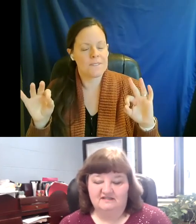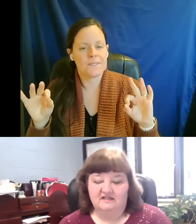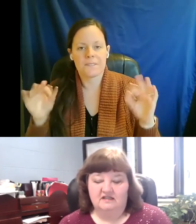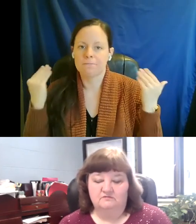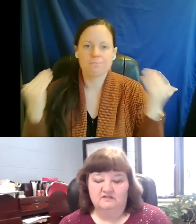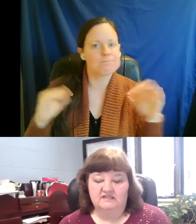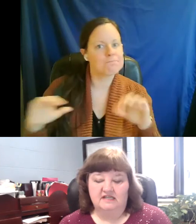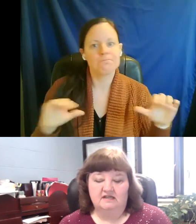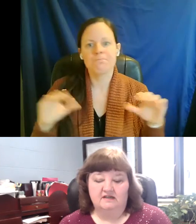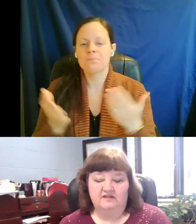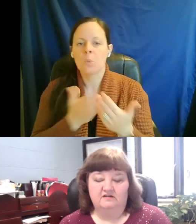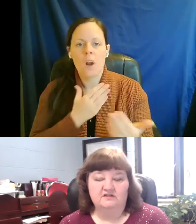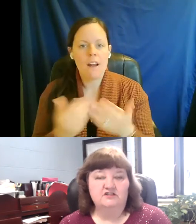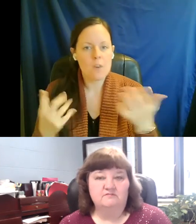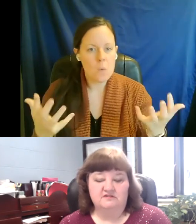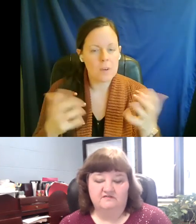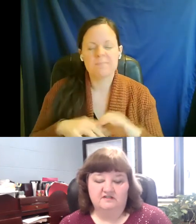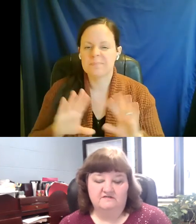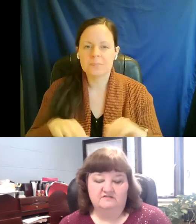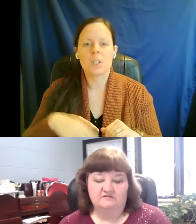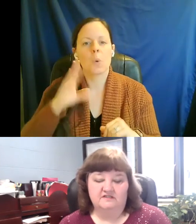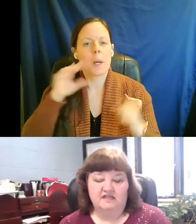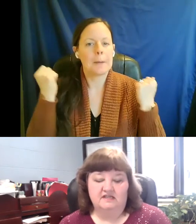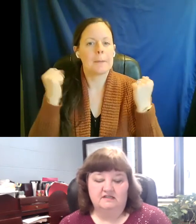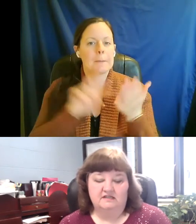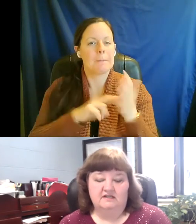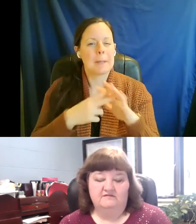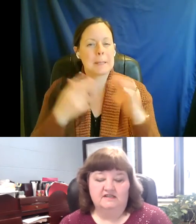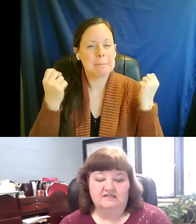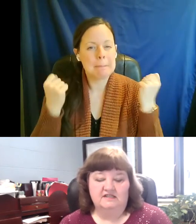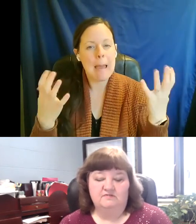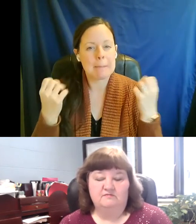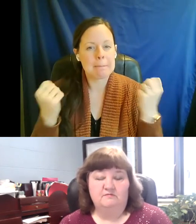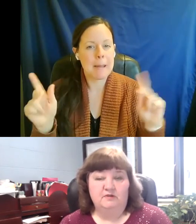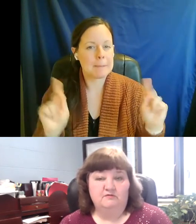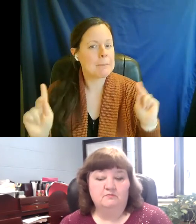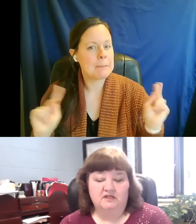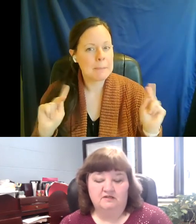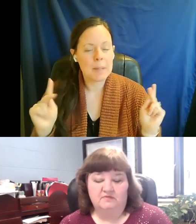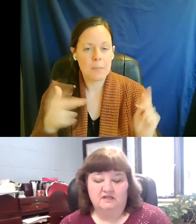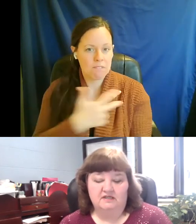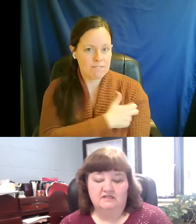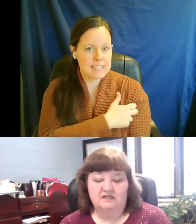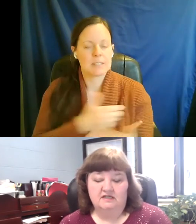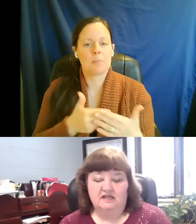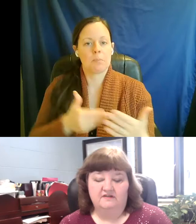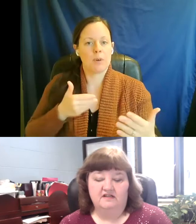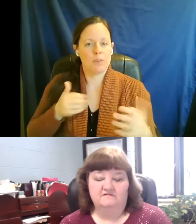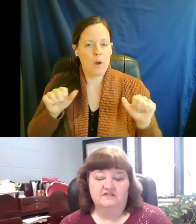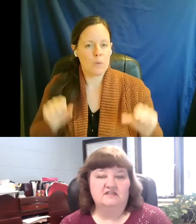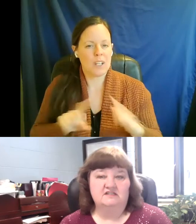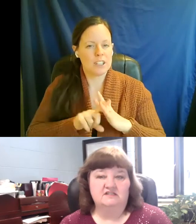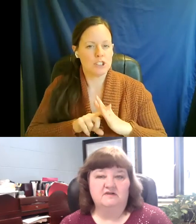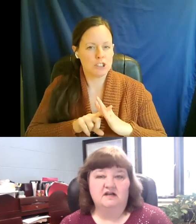wind. It will take having large numbers of individuals vaccinated before we can begin